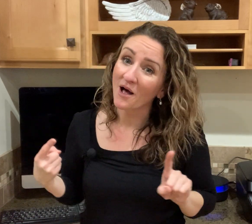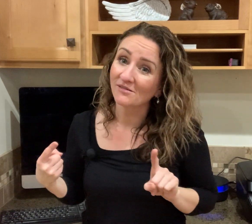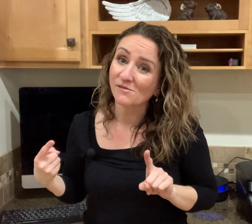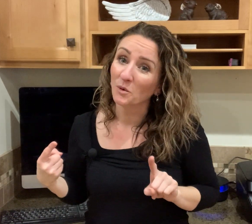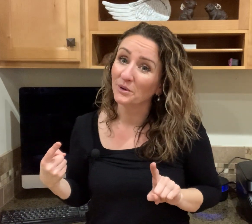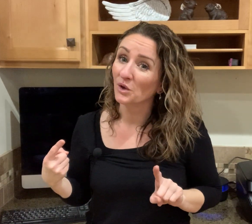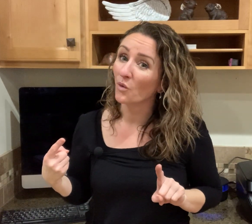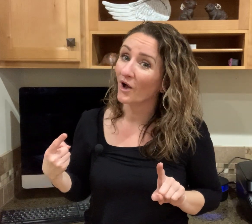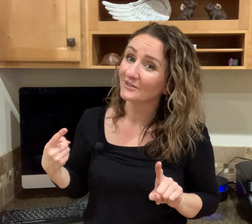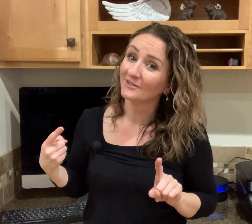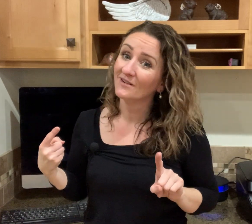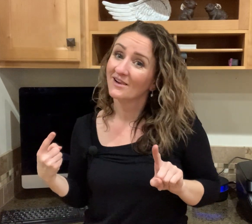months will be what?